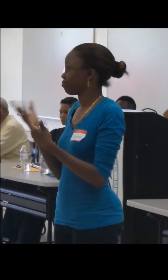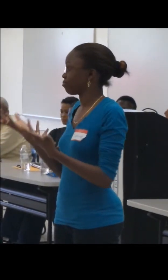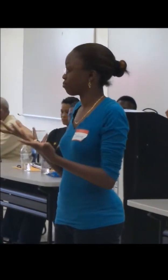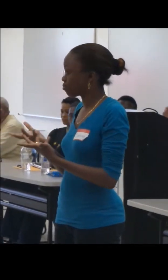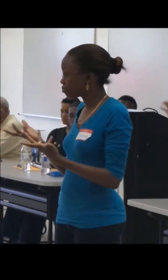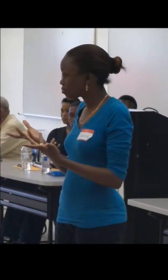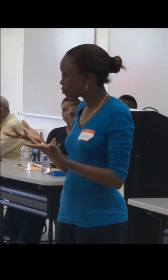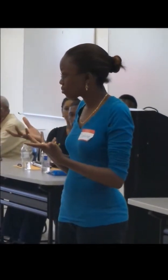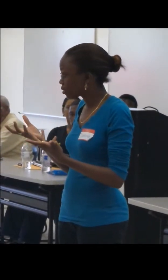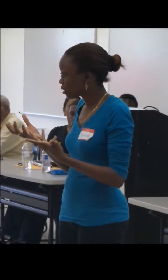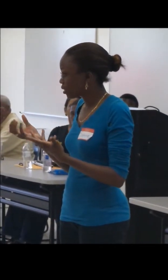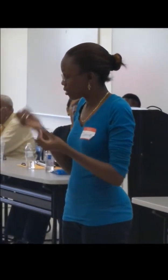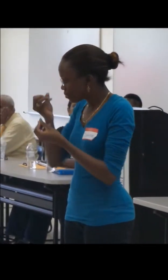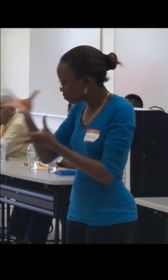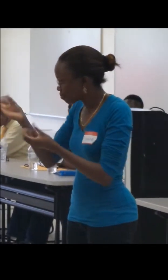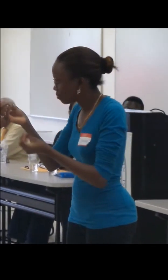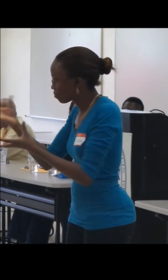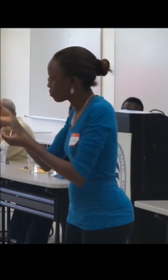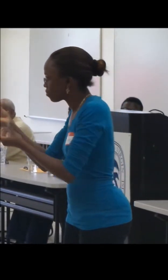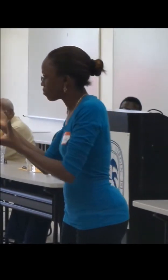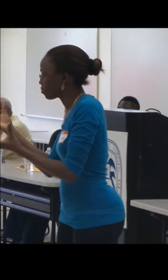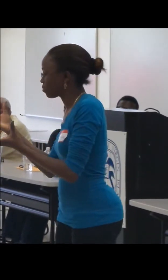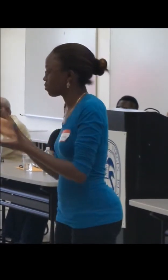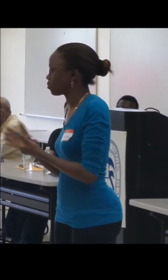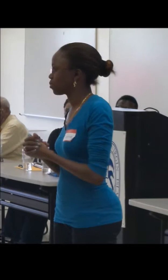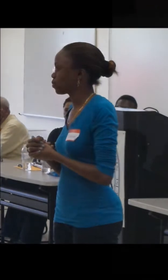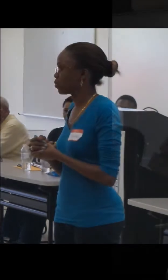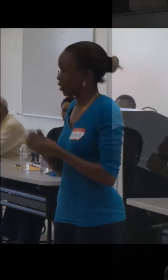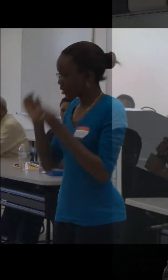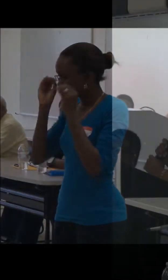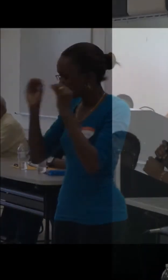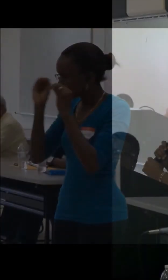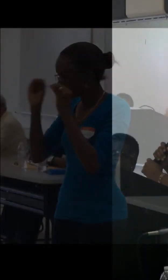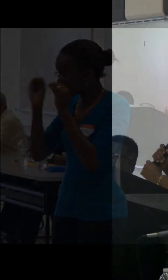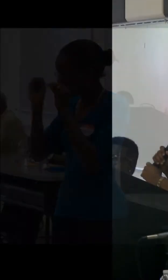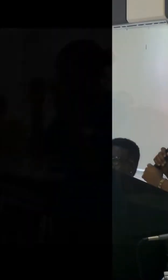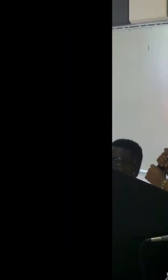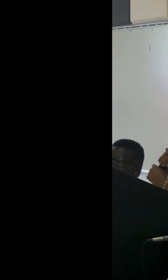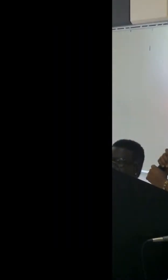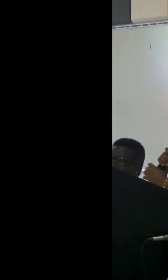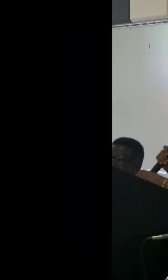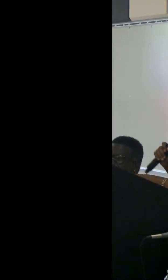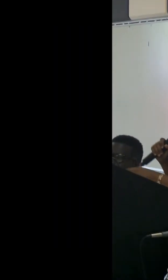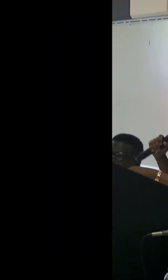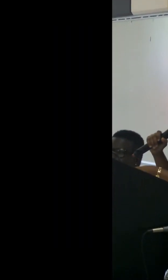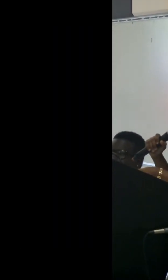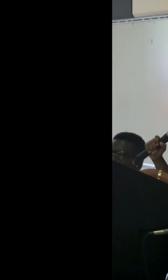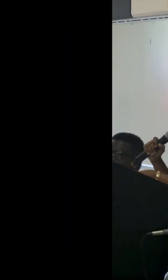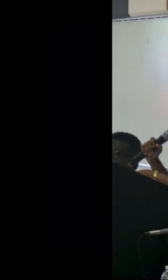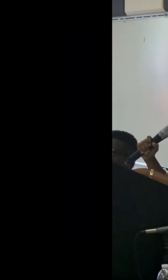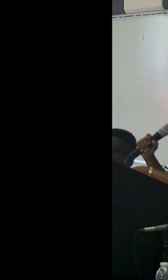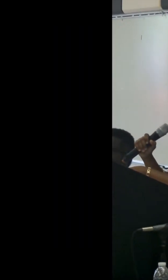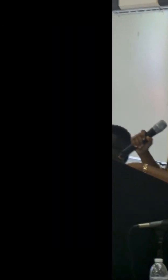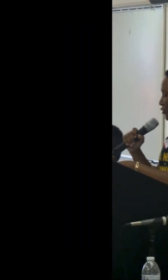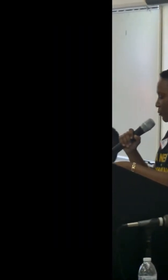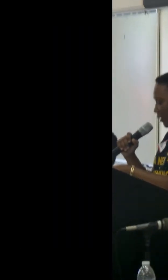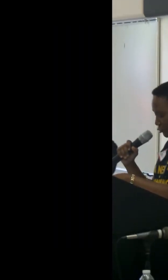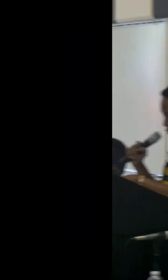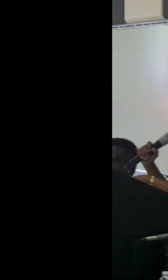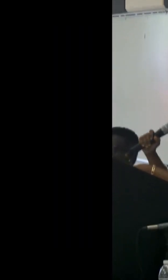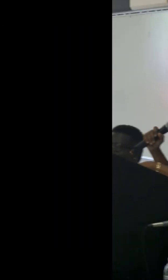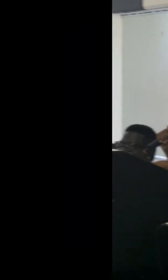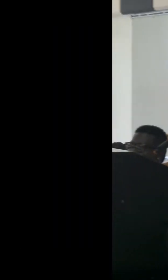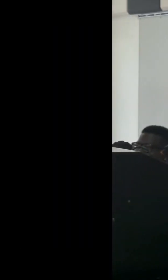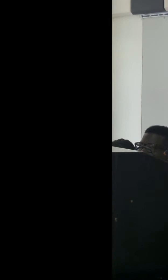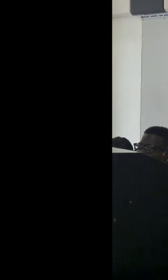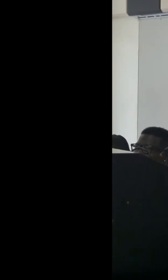persons with developmental disabilities to speak for and themselves. For some, the purchase of that brand new car, the first brand